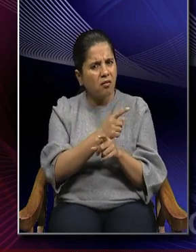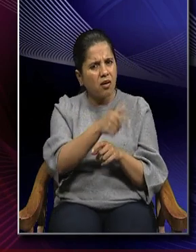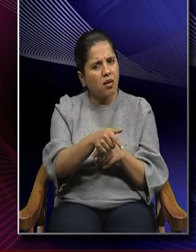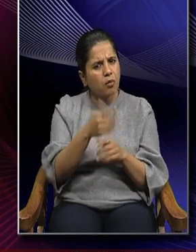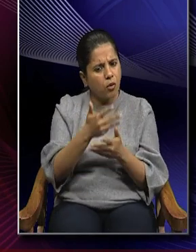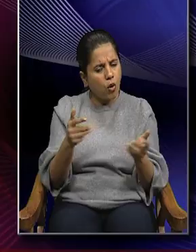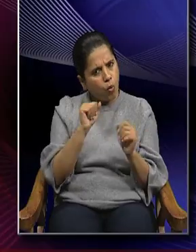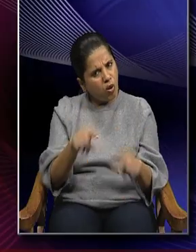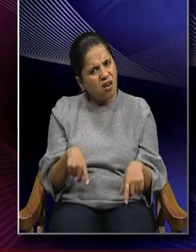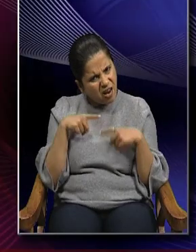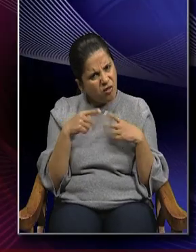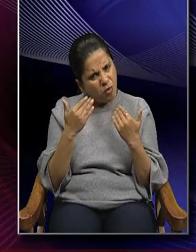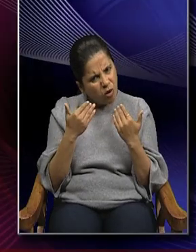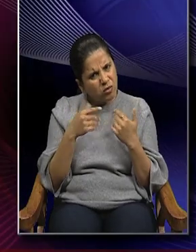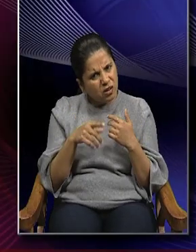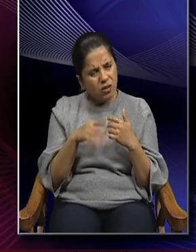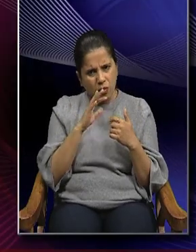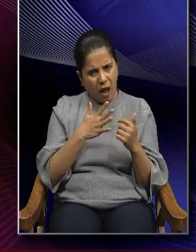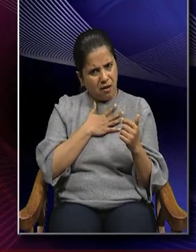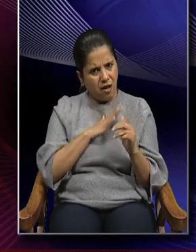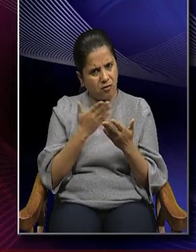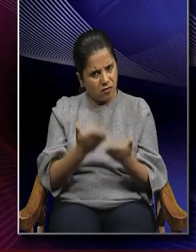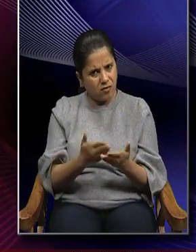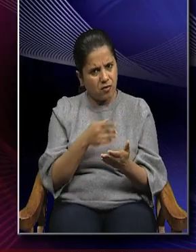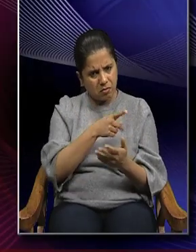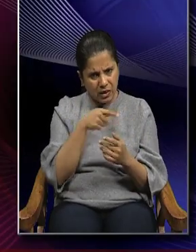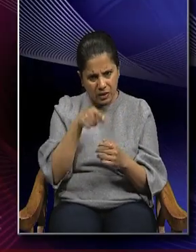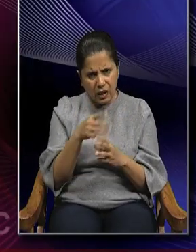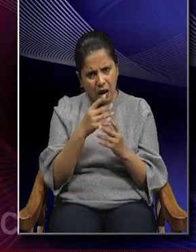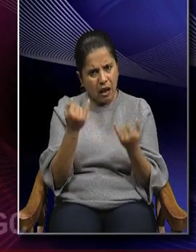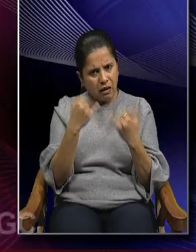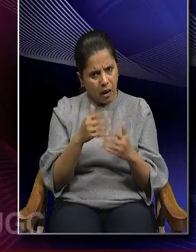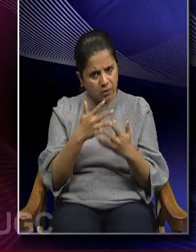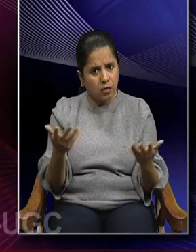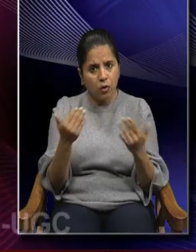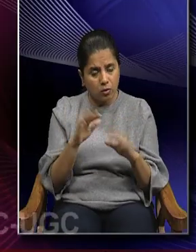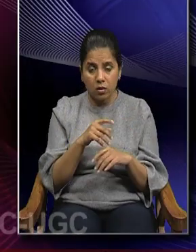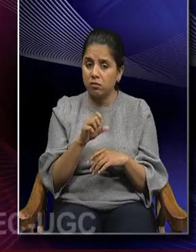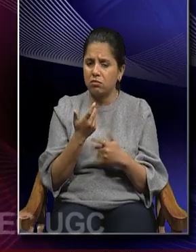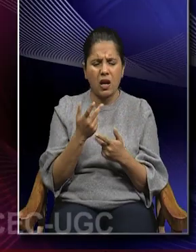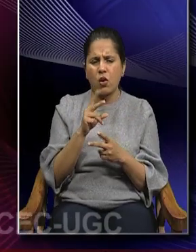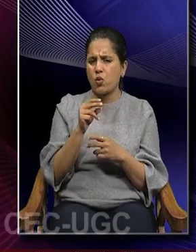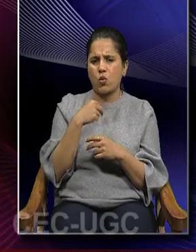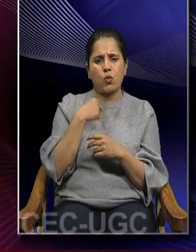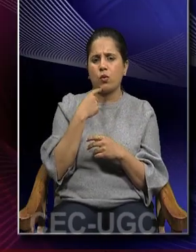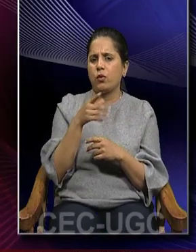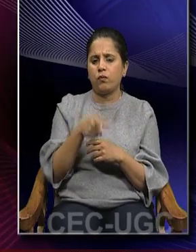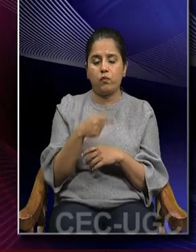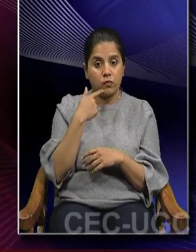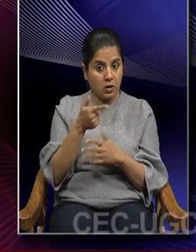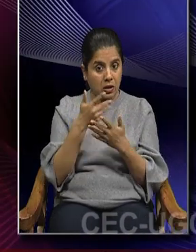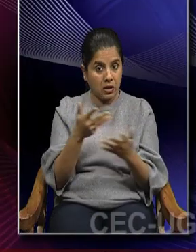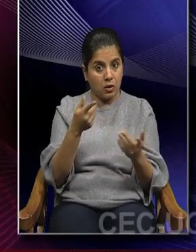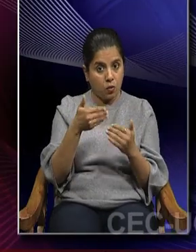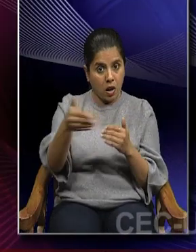also have its own life? Are you talking about the expiry date of a product? Of course not. I am not talking